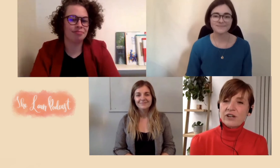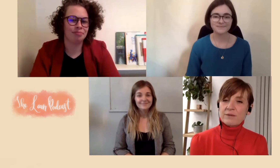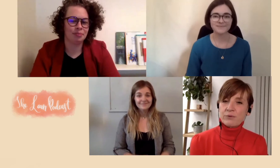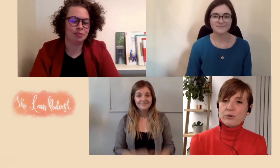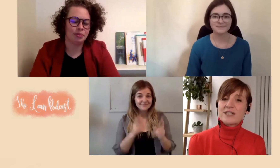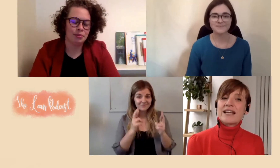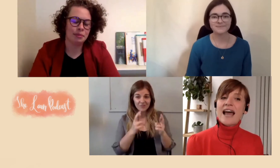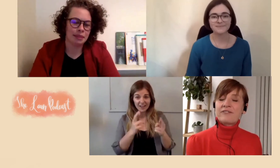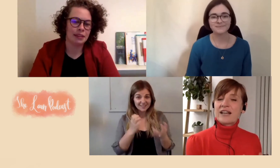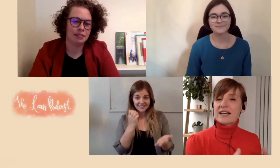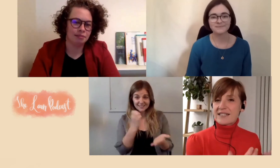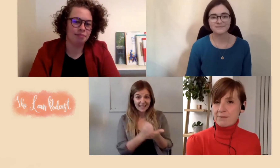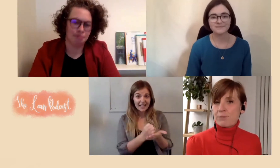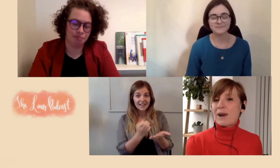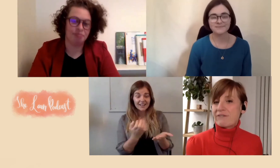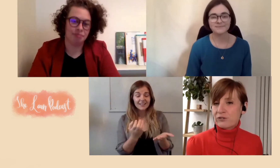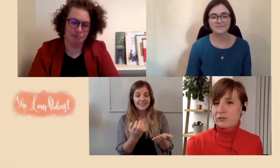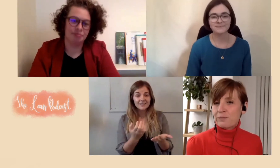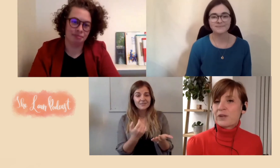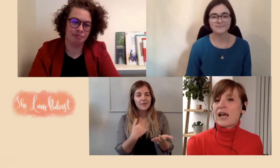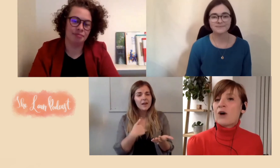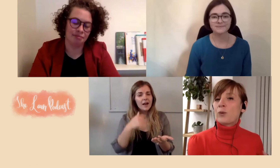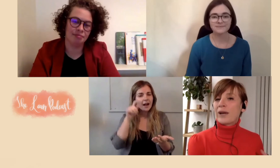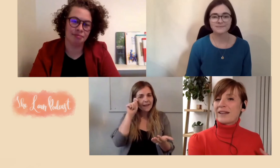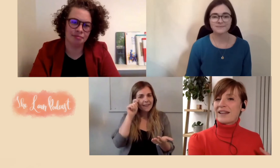so important, that transparency, that